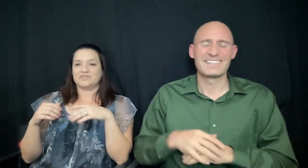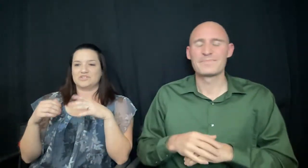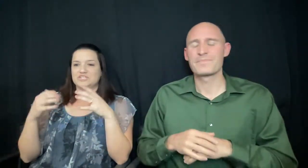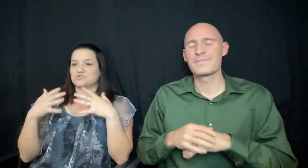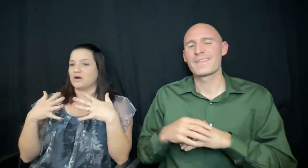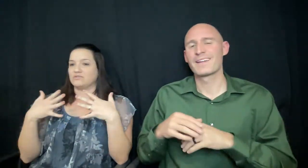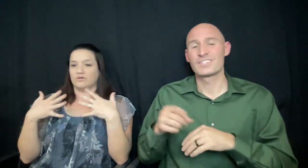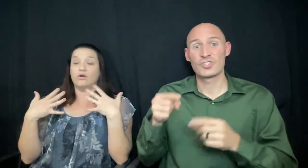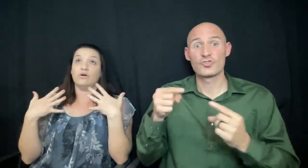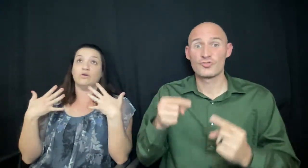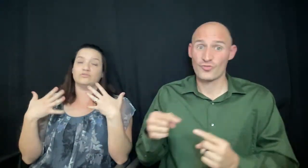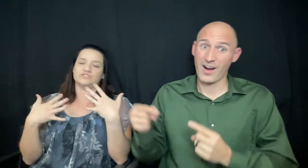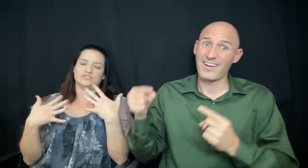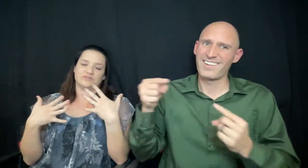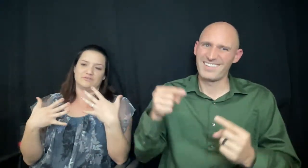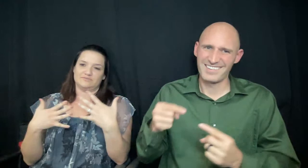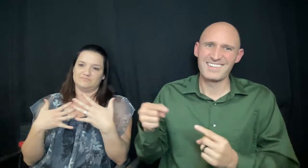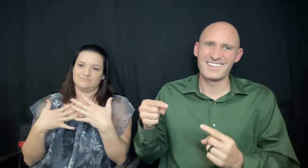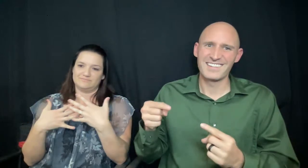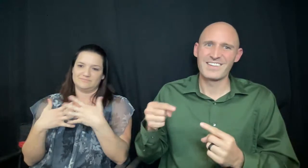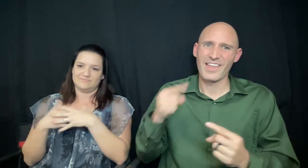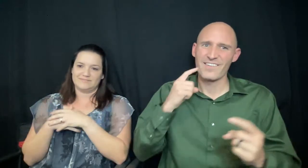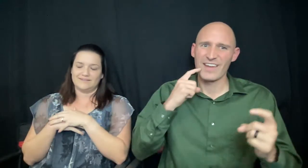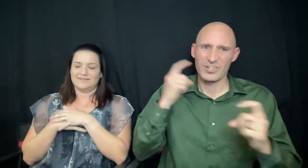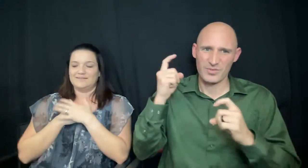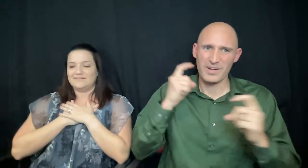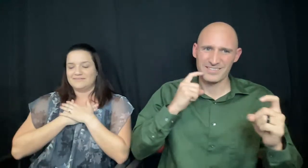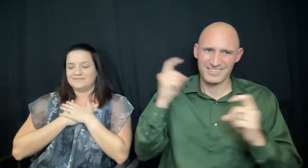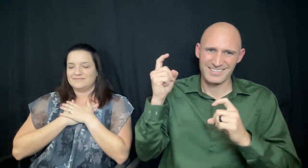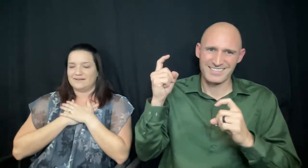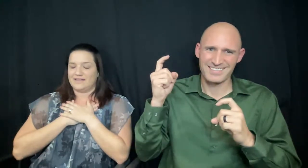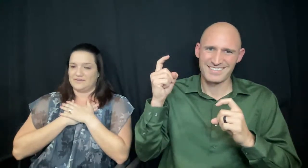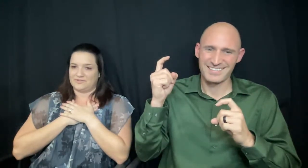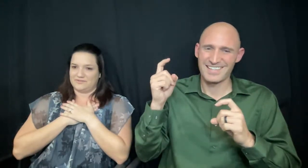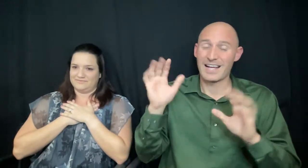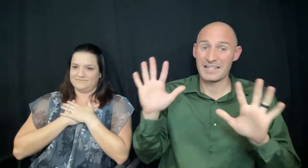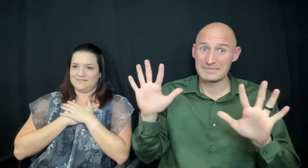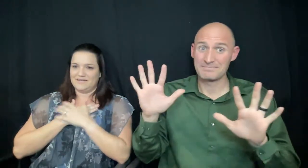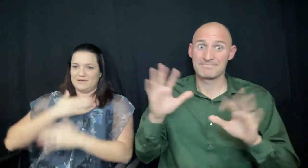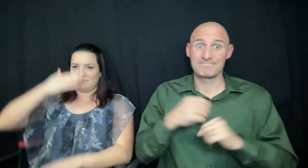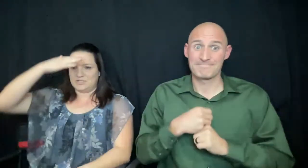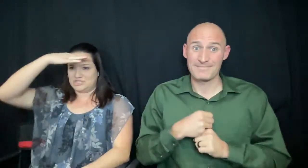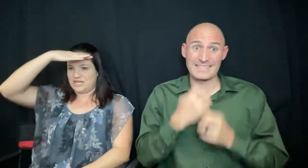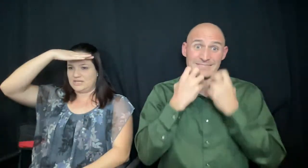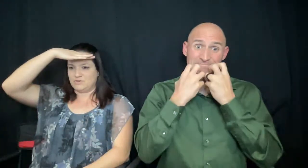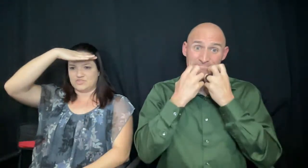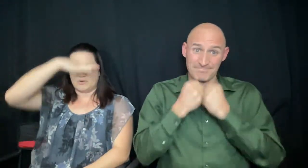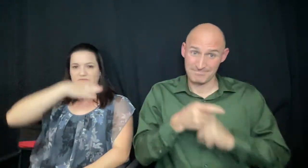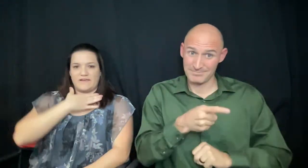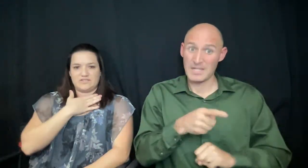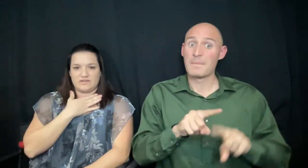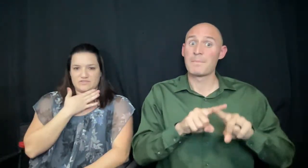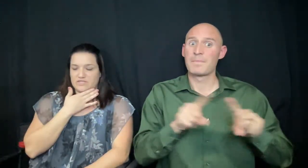She struggled. Oh, she struggled. I love her. But she had the most stoic face you'd ever seen in your